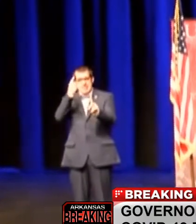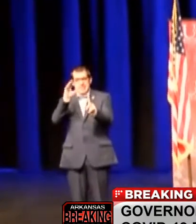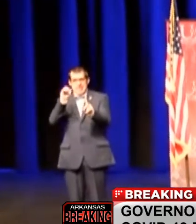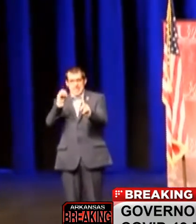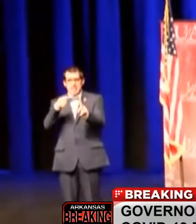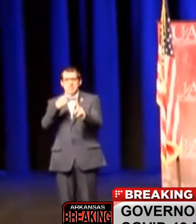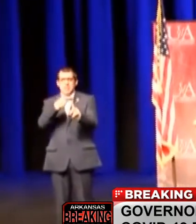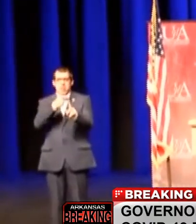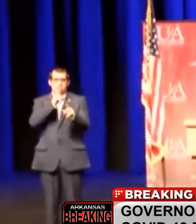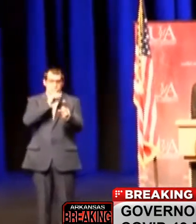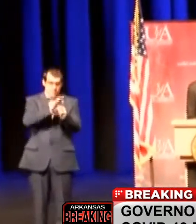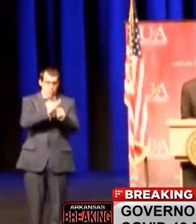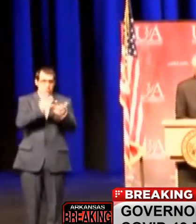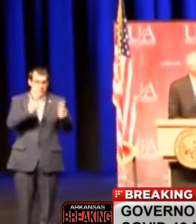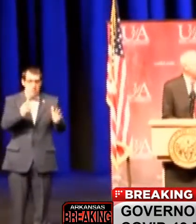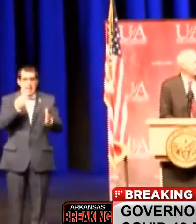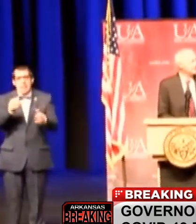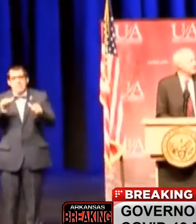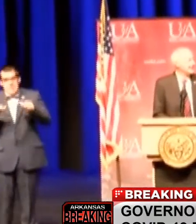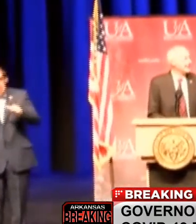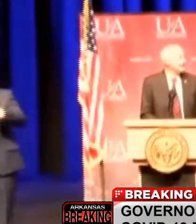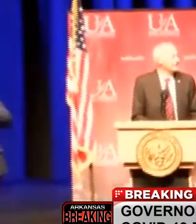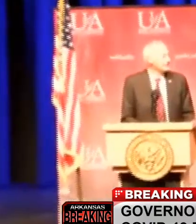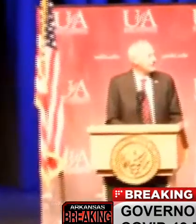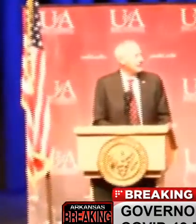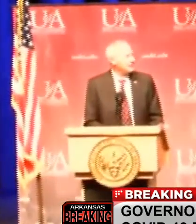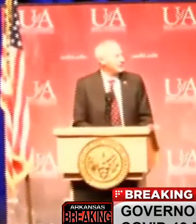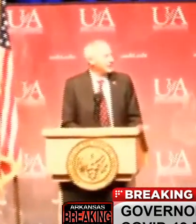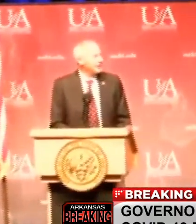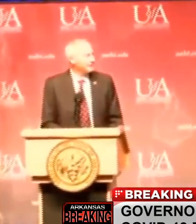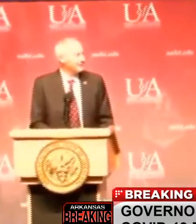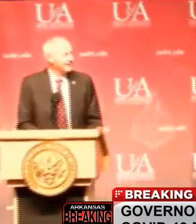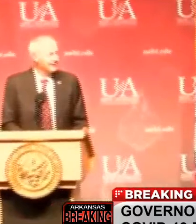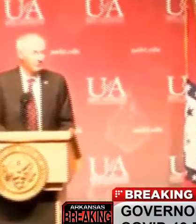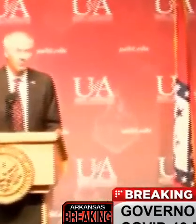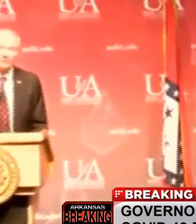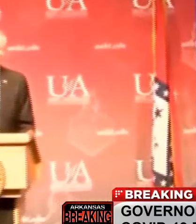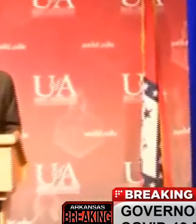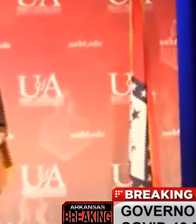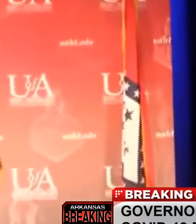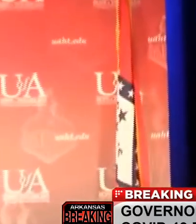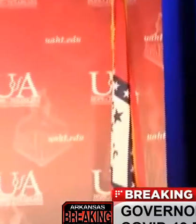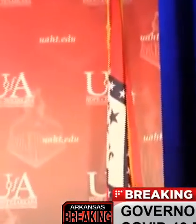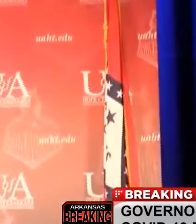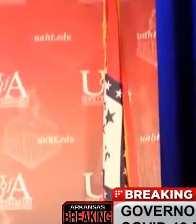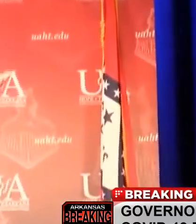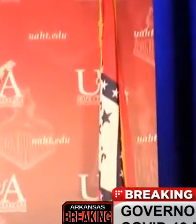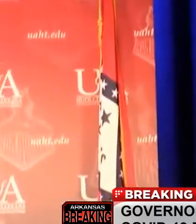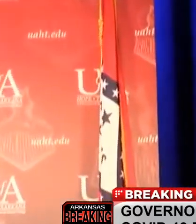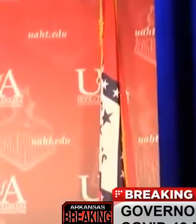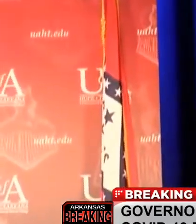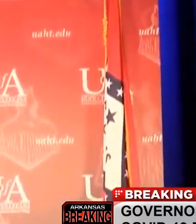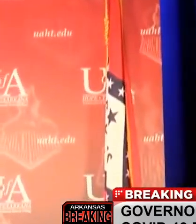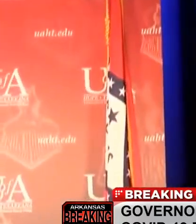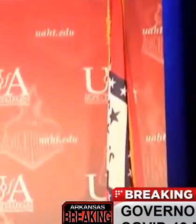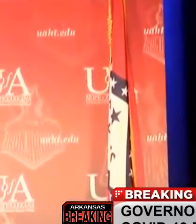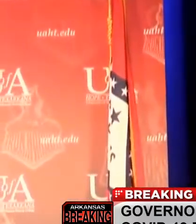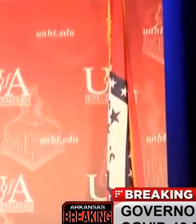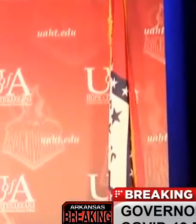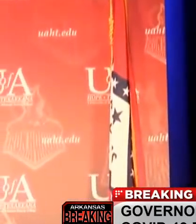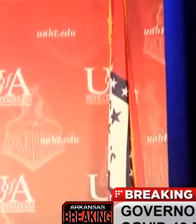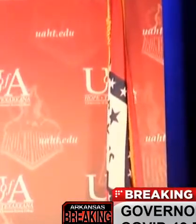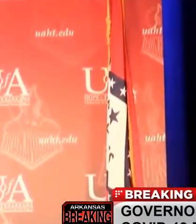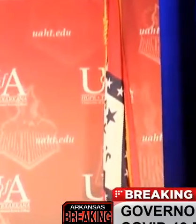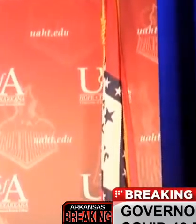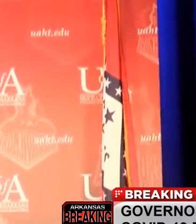and the probable. You can see where that trend line is. It speaks for itself. We want the trend line to go down. Next,